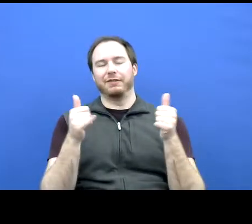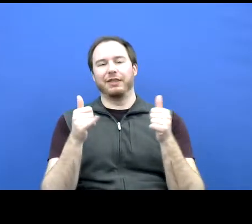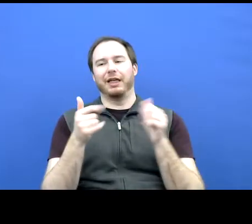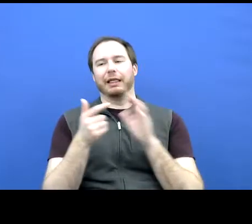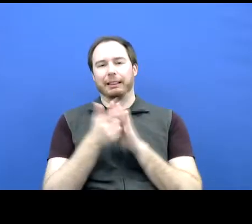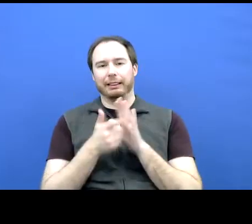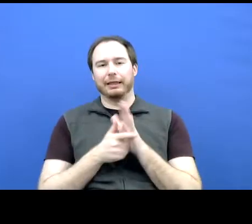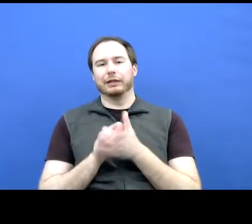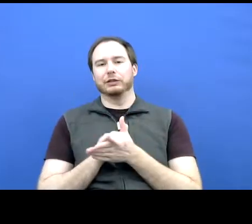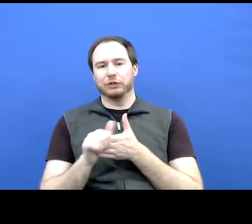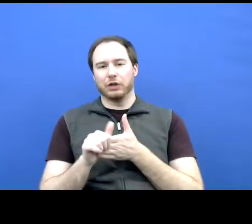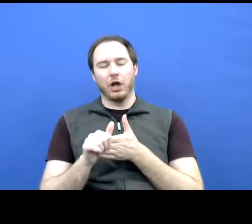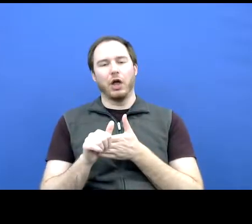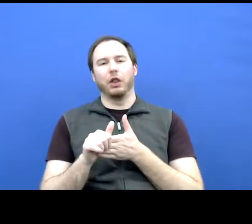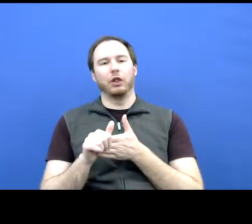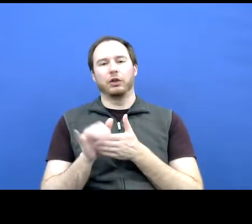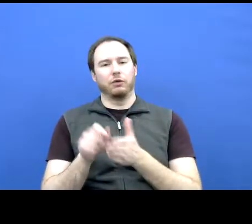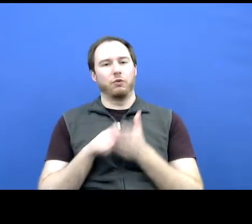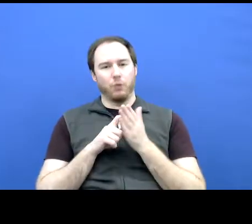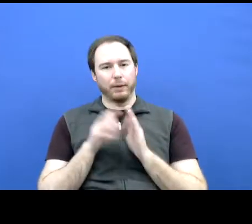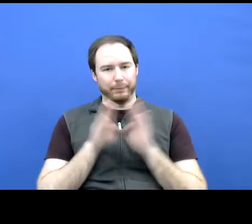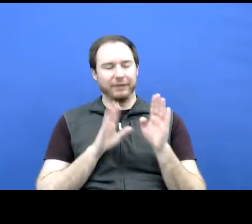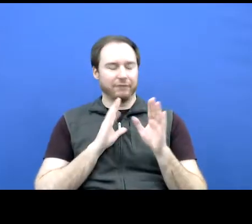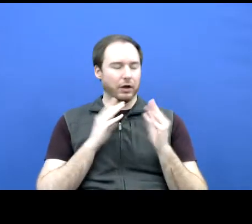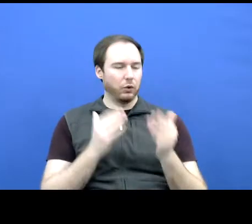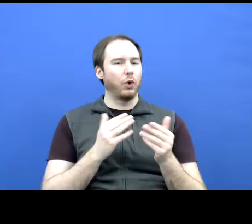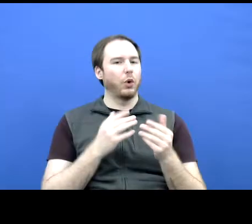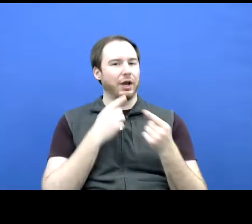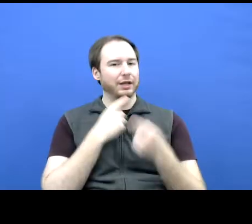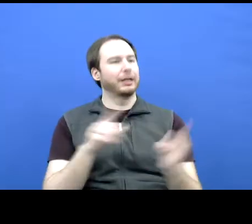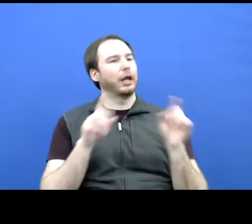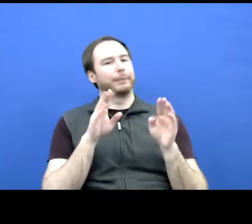amount that requires a bid. So we put together a mini bid and